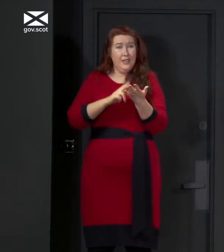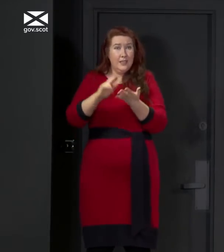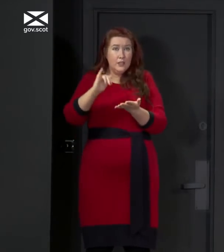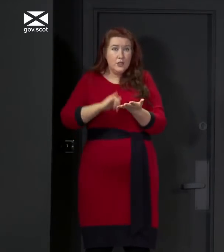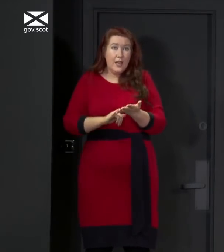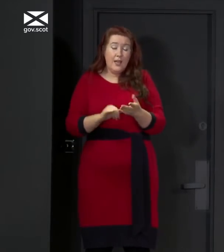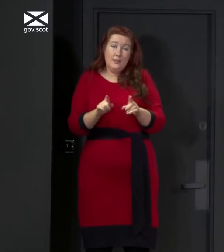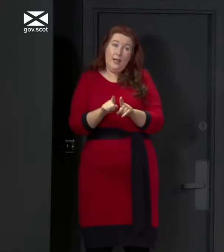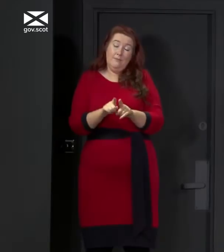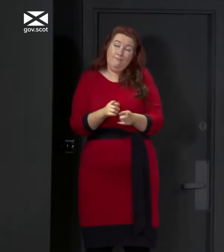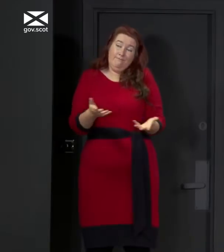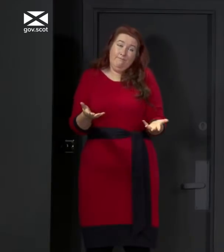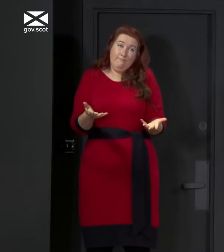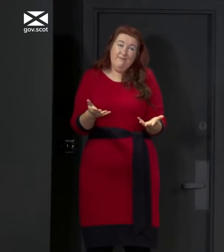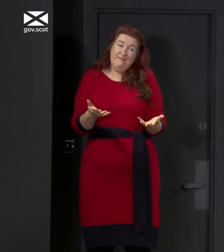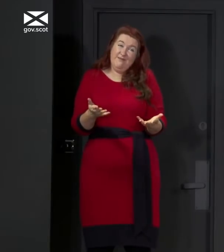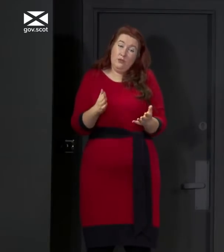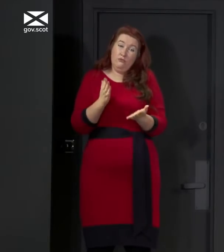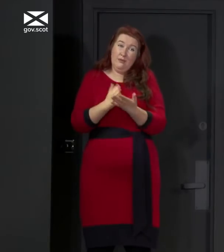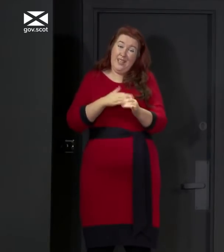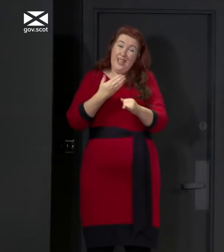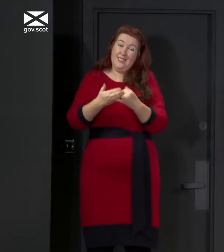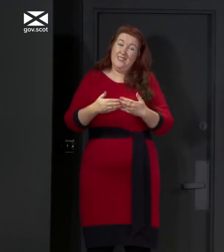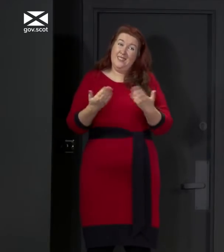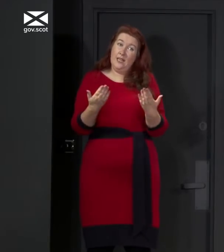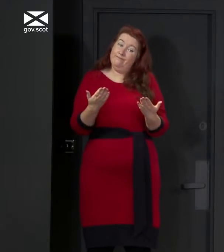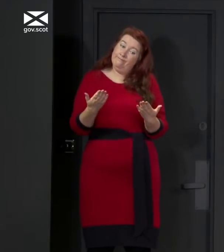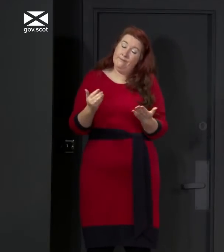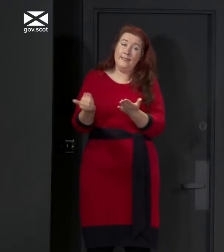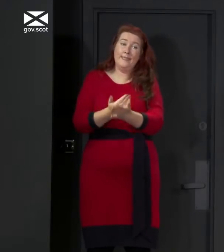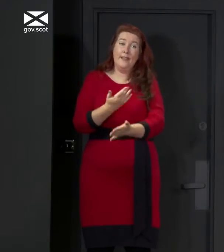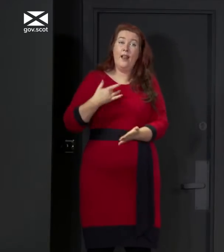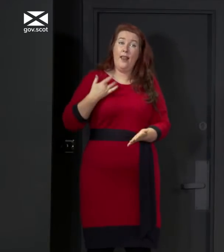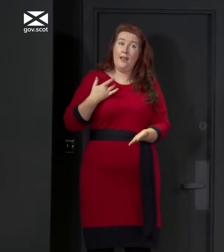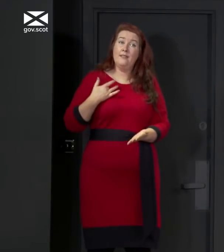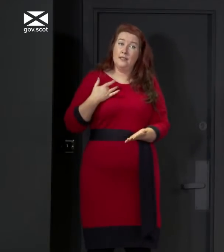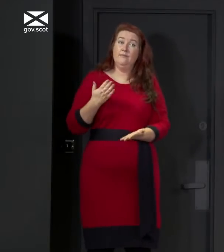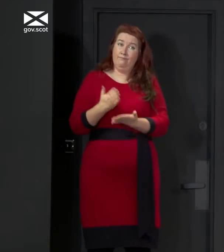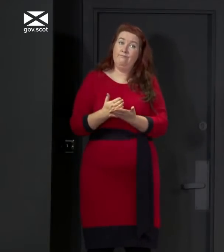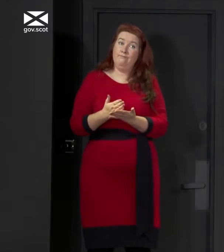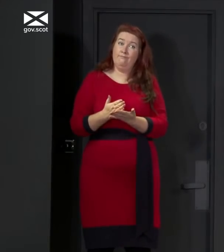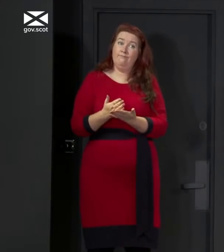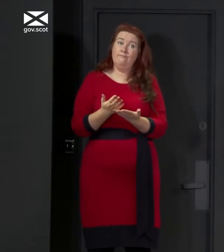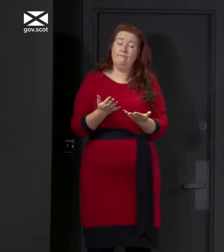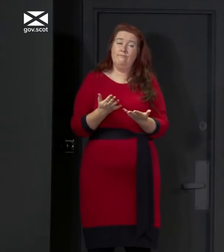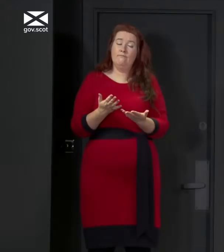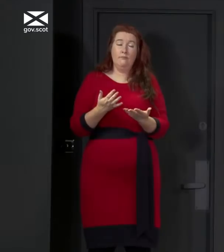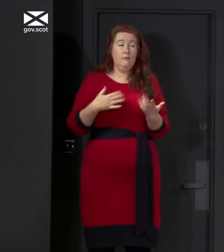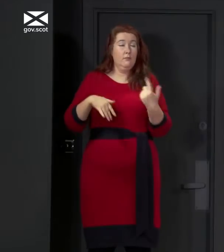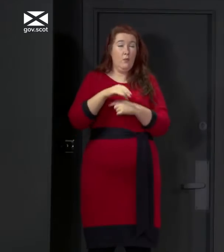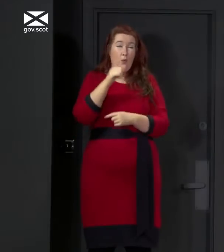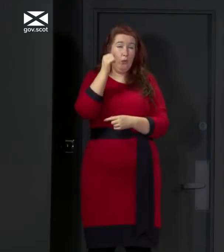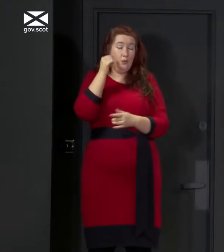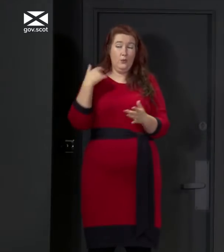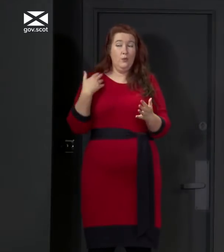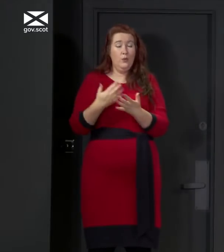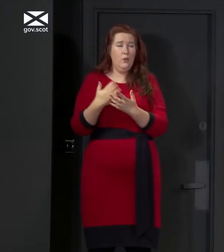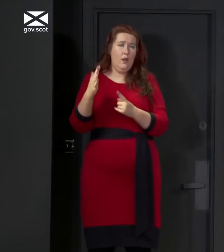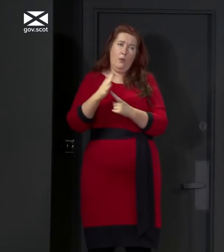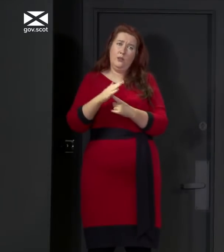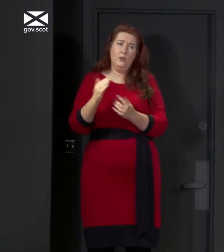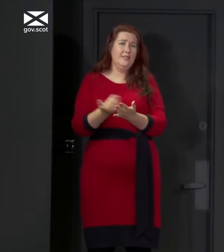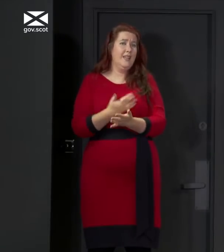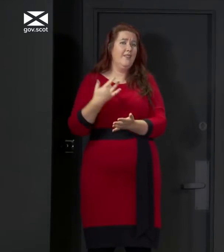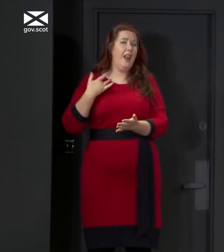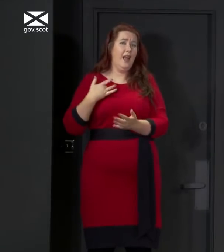and fundamentally and ultimately, it helps us save lives. And that, as we have all known all along, is really